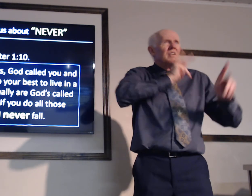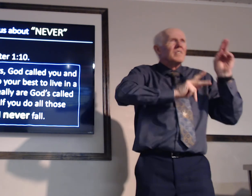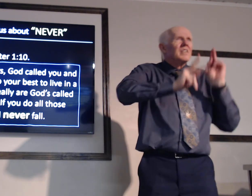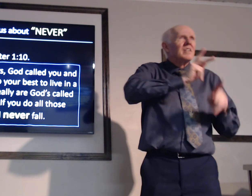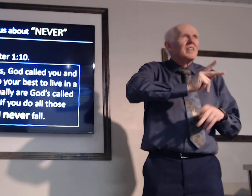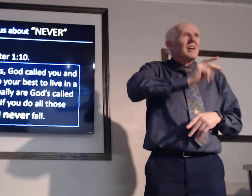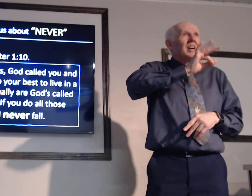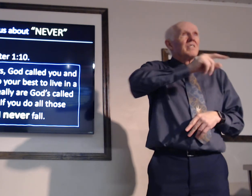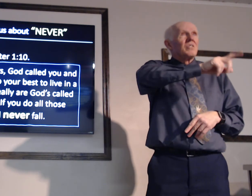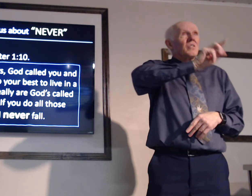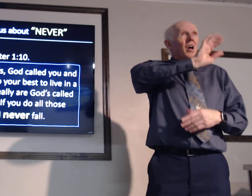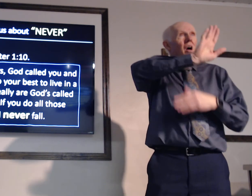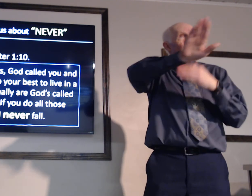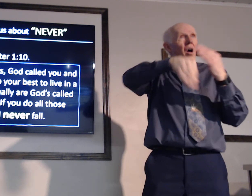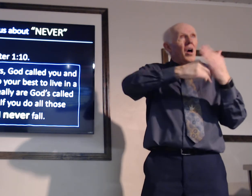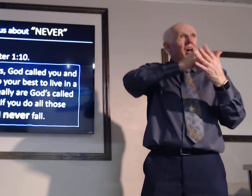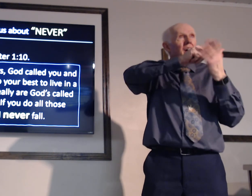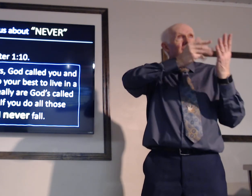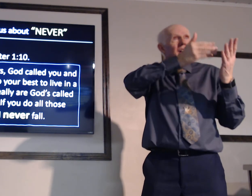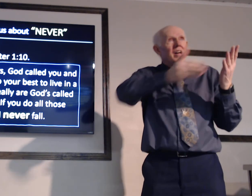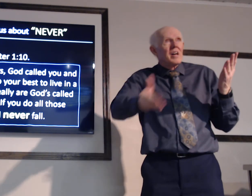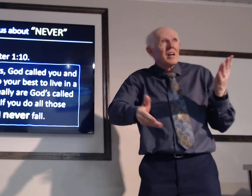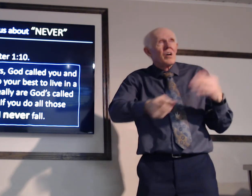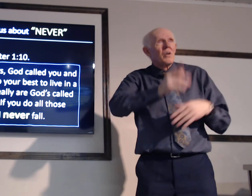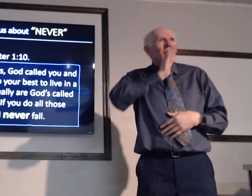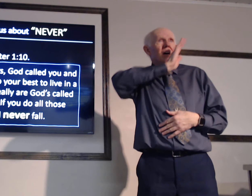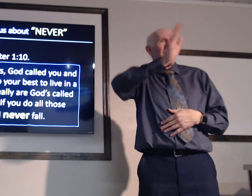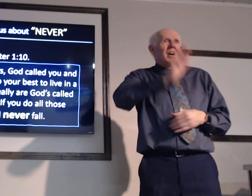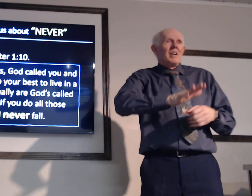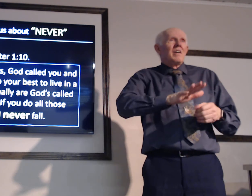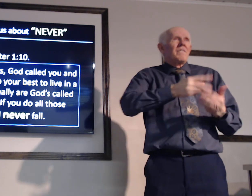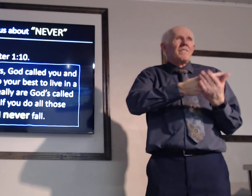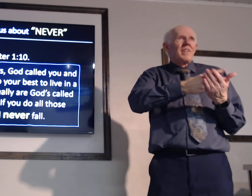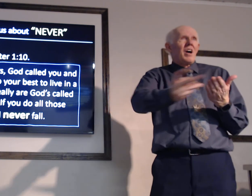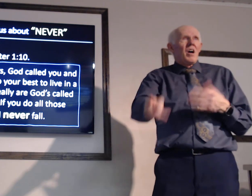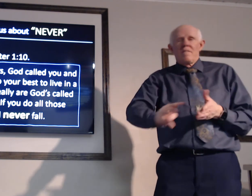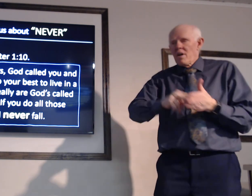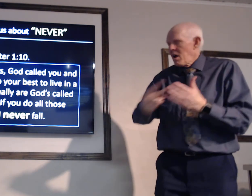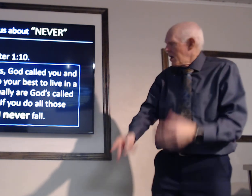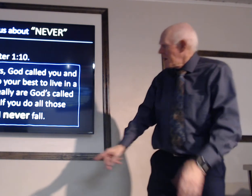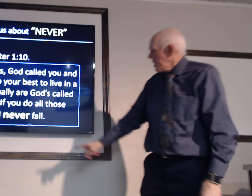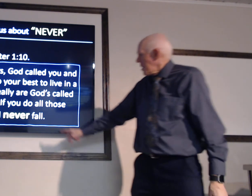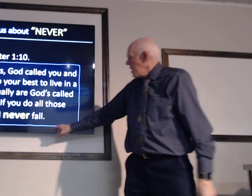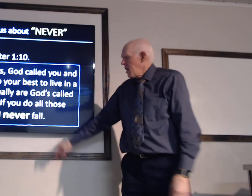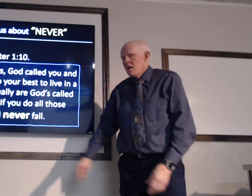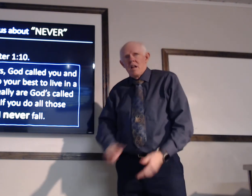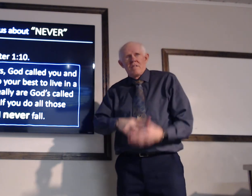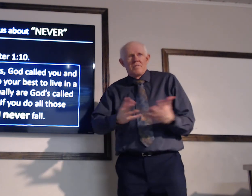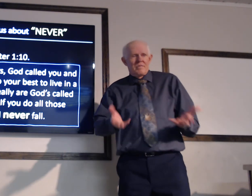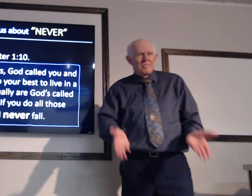chosen people. If you do all those things, you will never